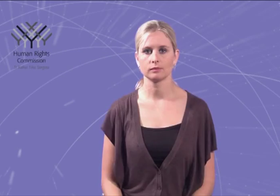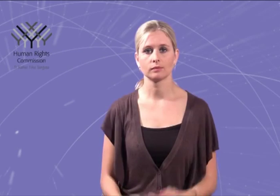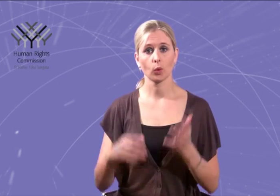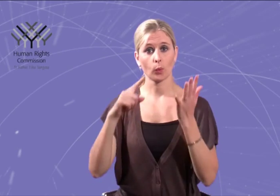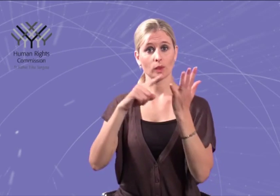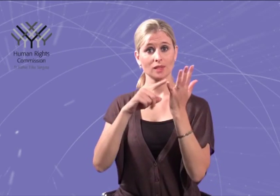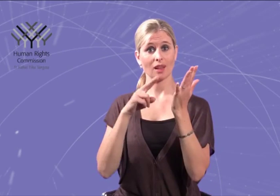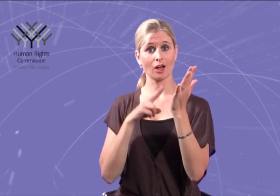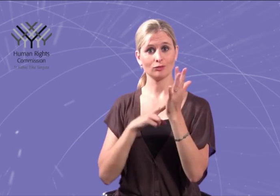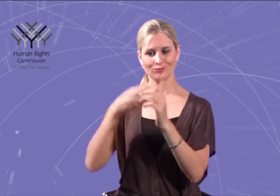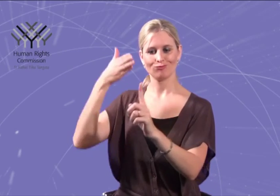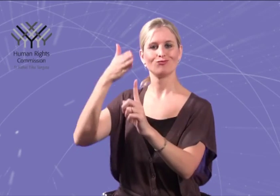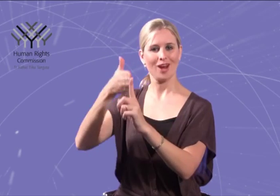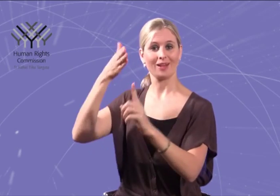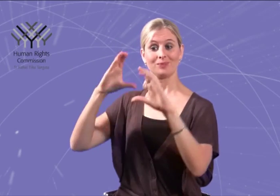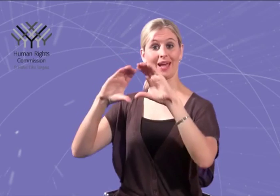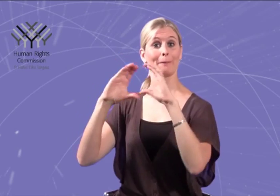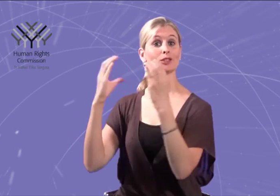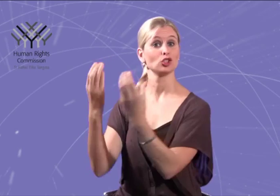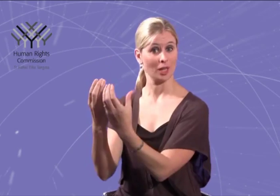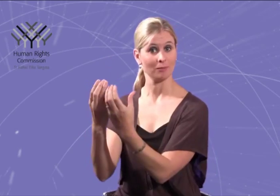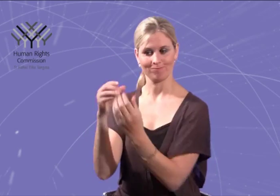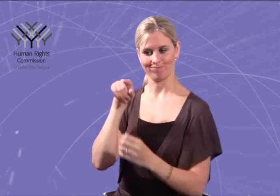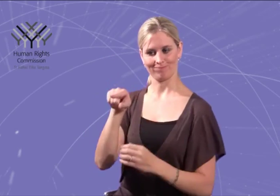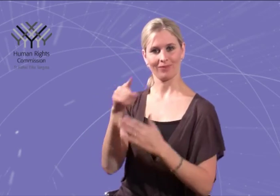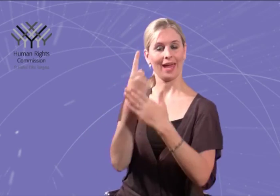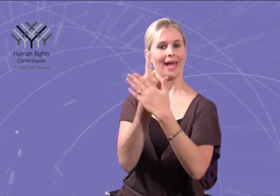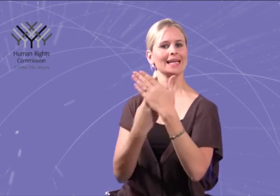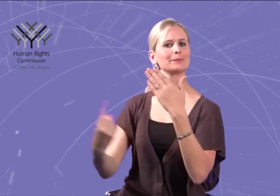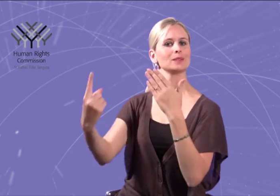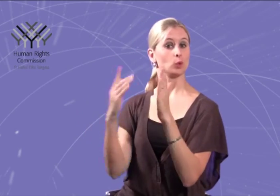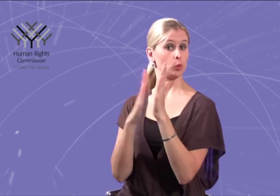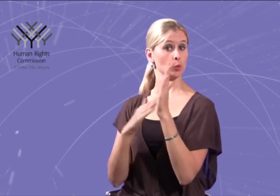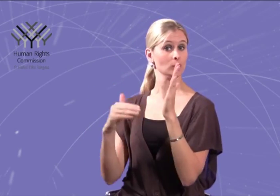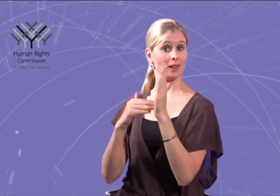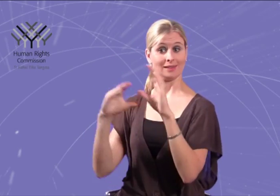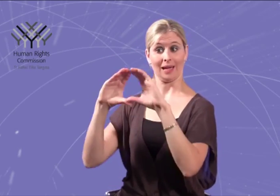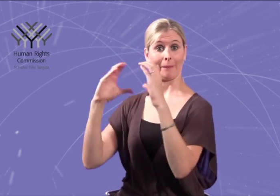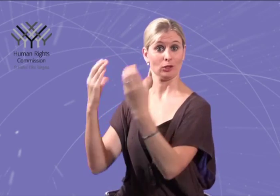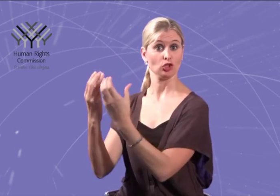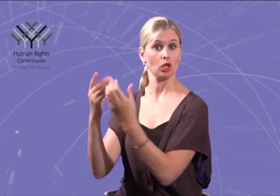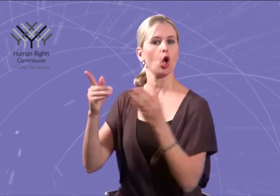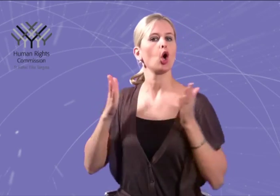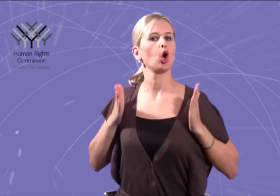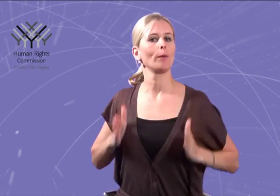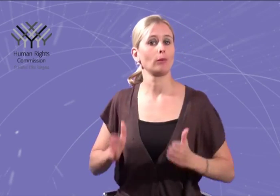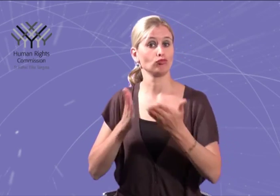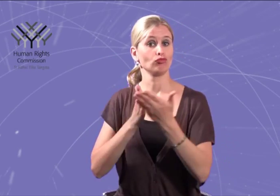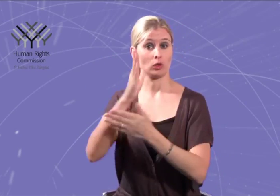What is the Human Rights Commission's role? The UN recognises the Commission as New